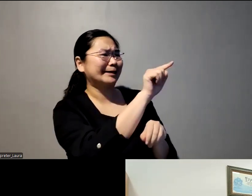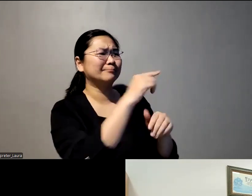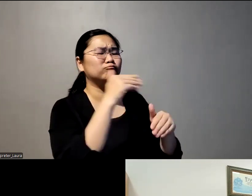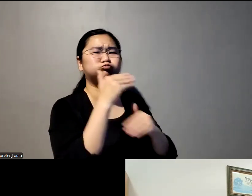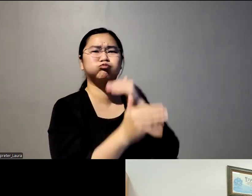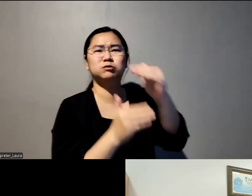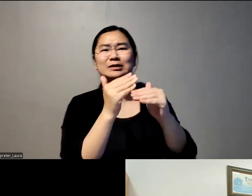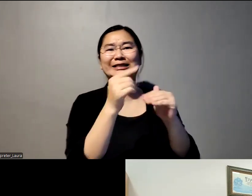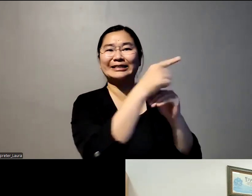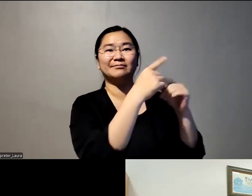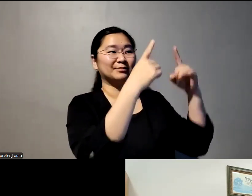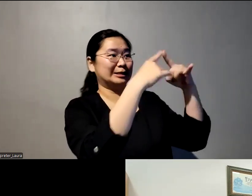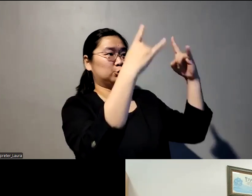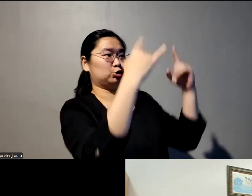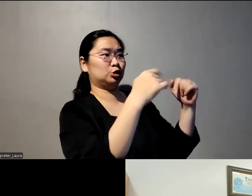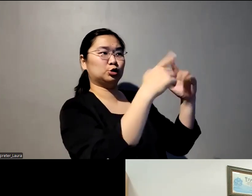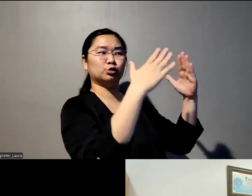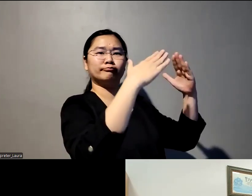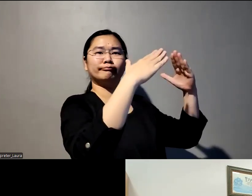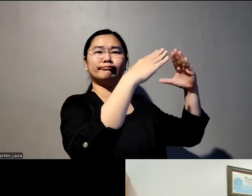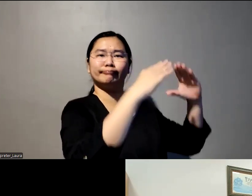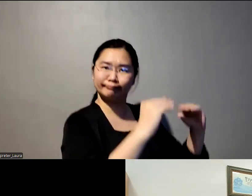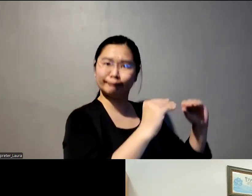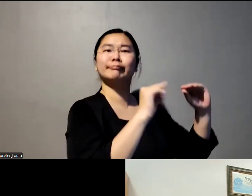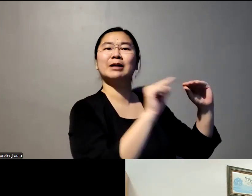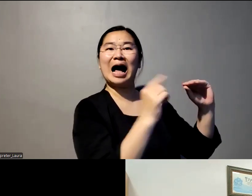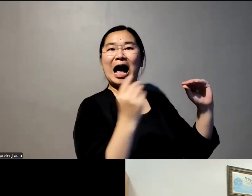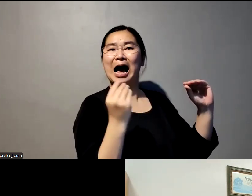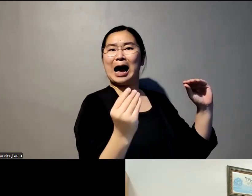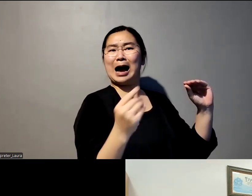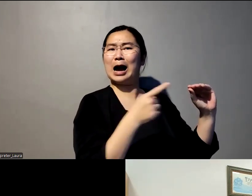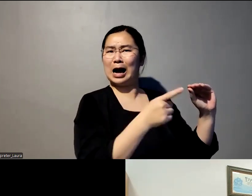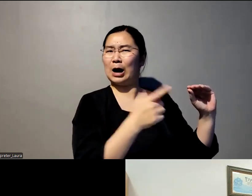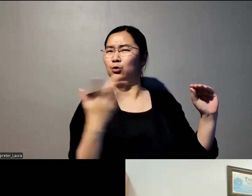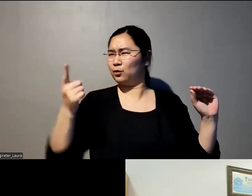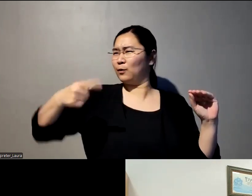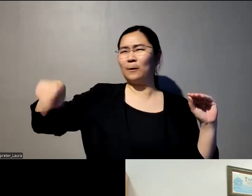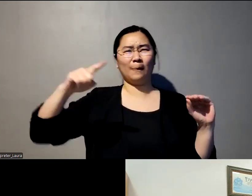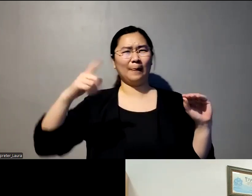international cooperation with states. Because